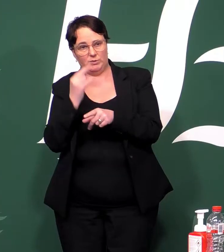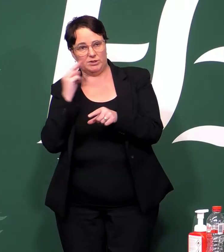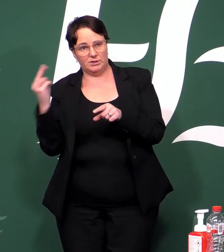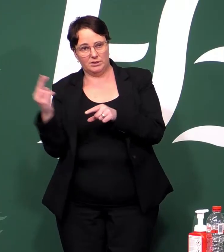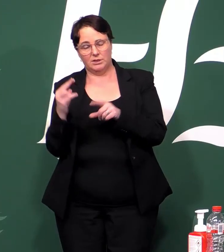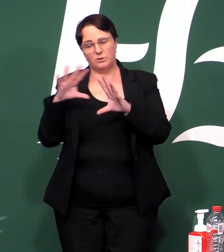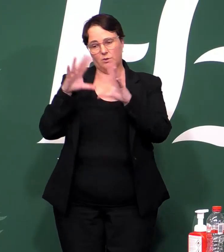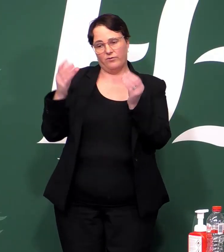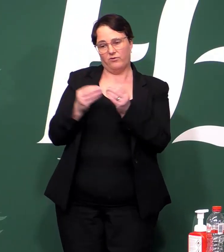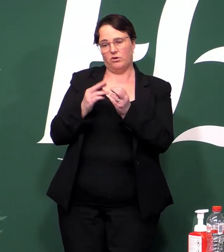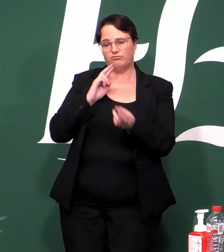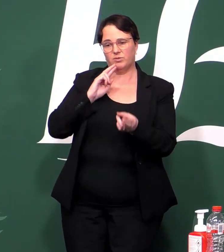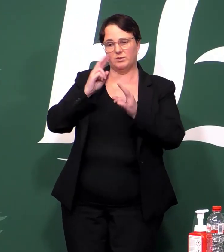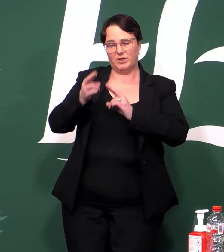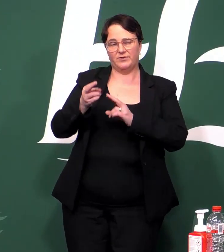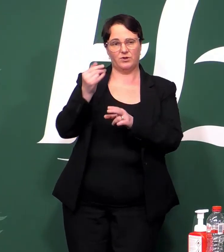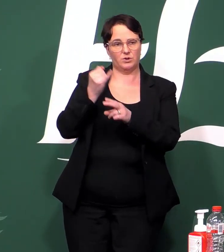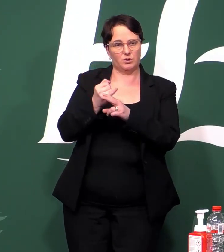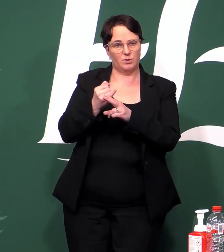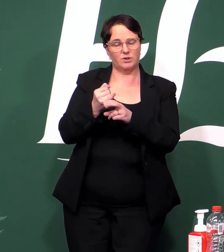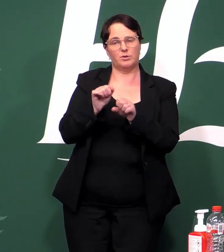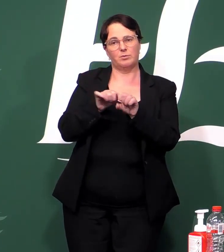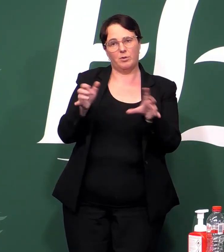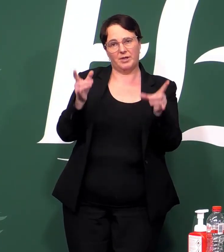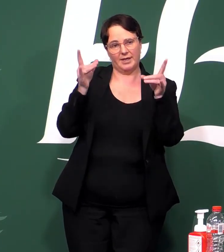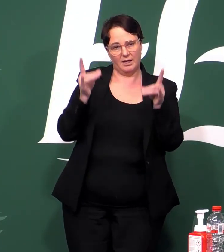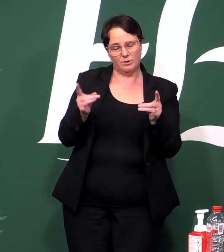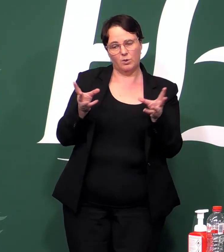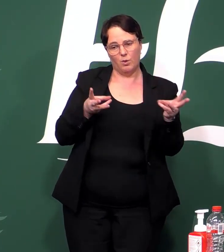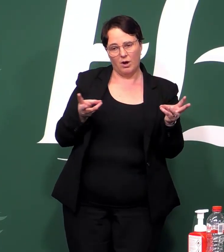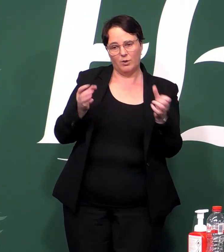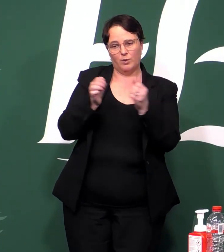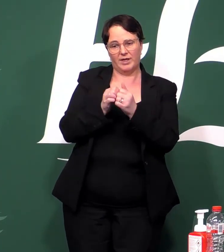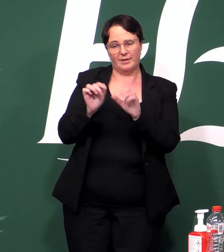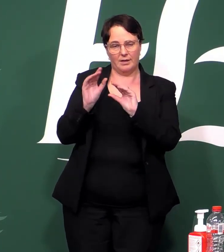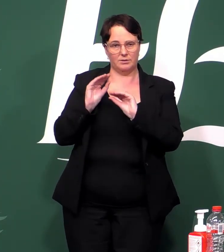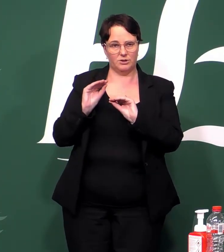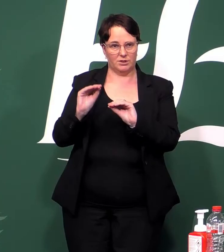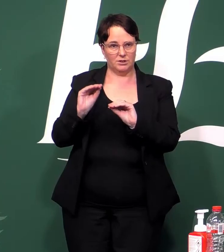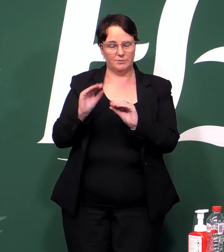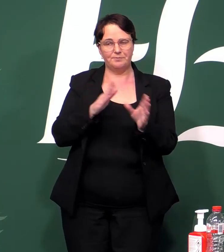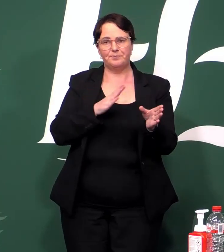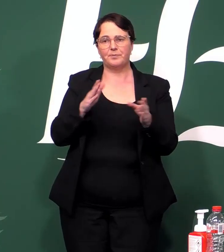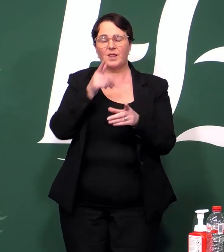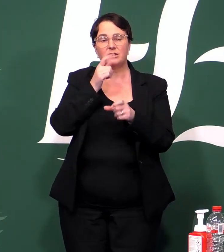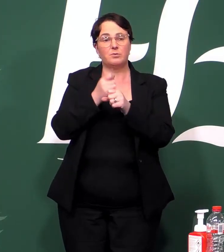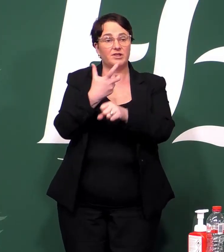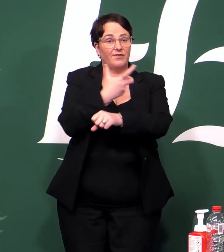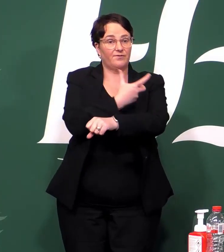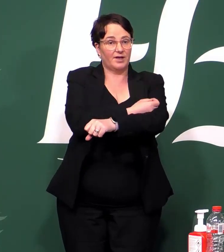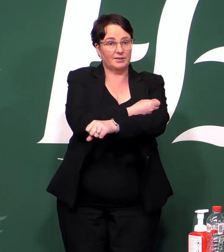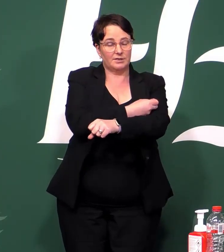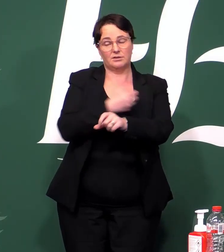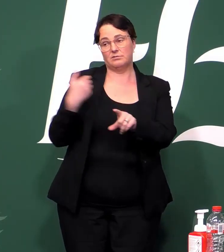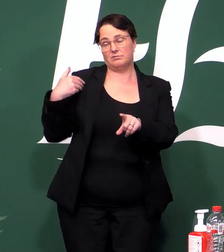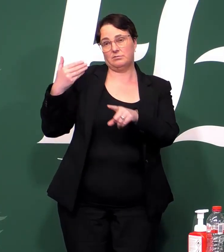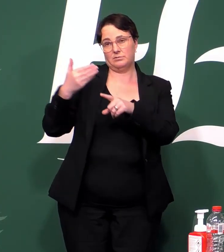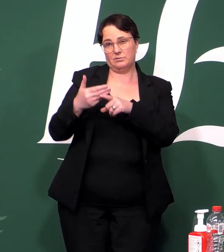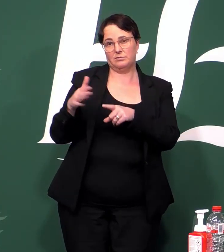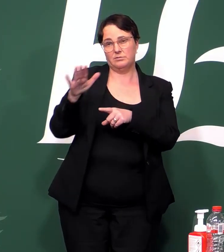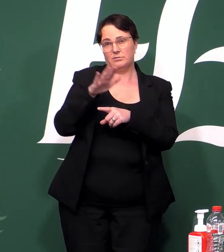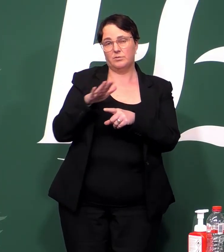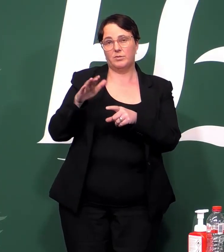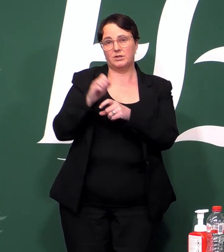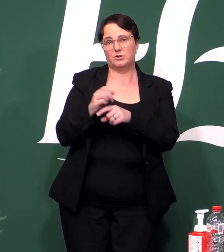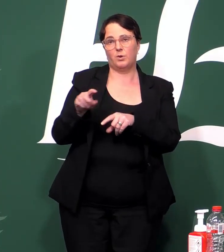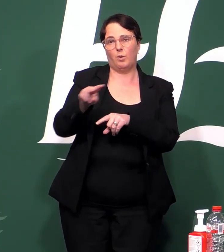overall response around schools, which public health would work with education on. In terms of the vaccines, I suppose to date, we've certainly seen, I think, as we've said,